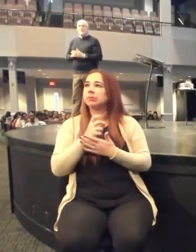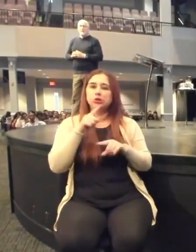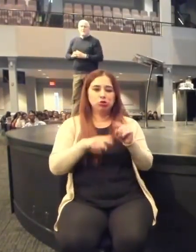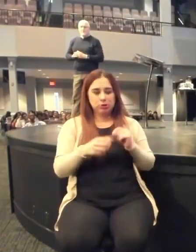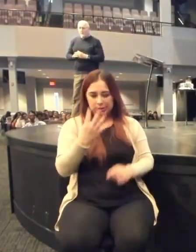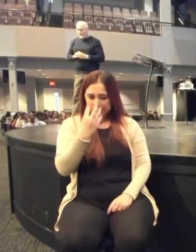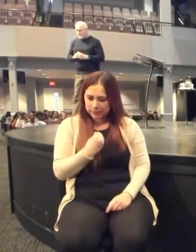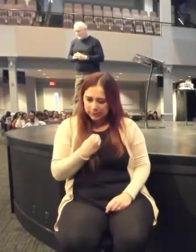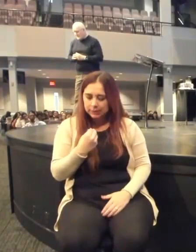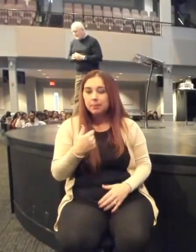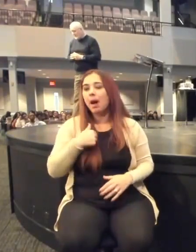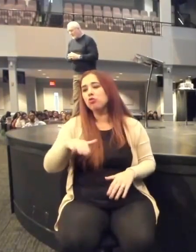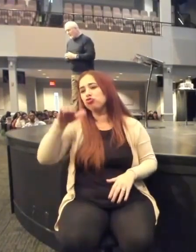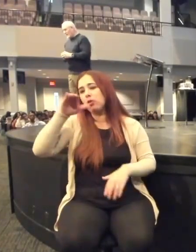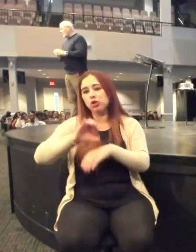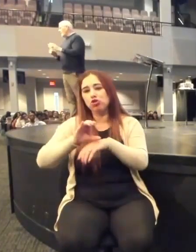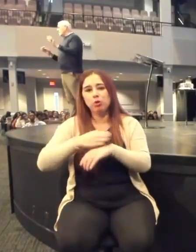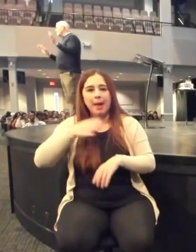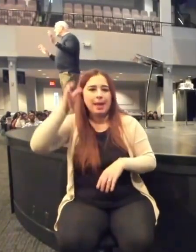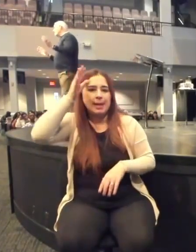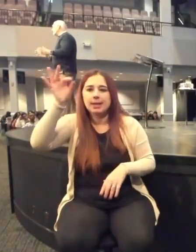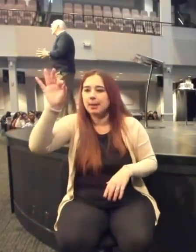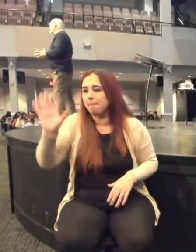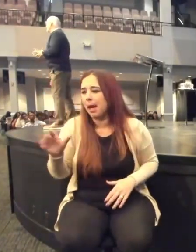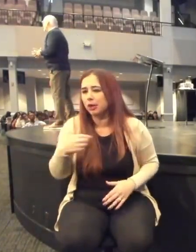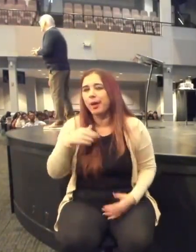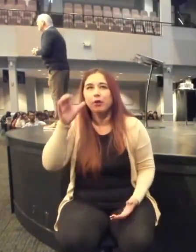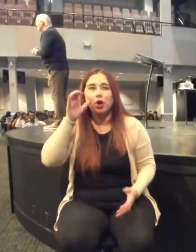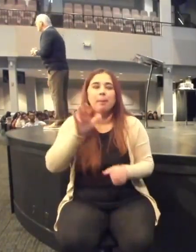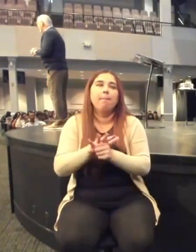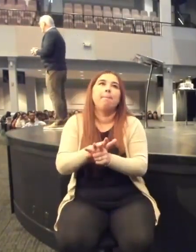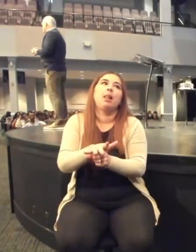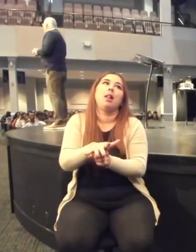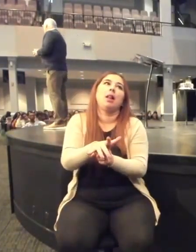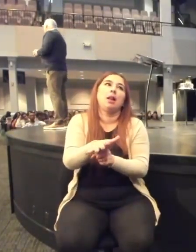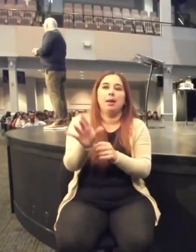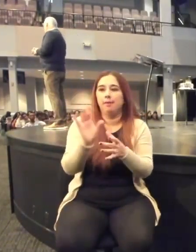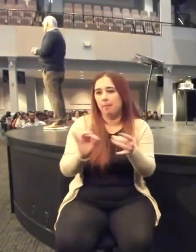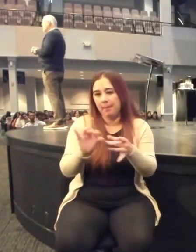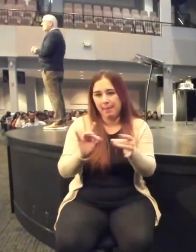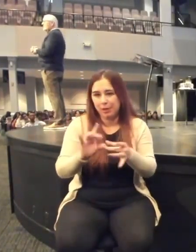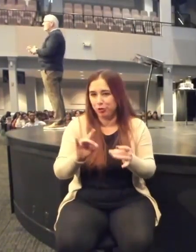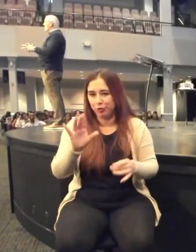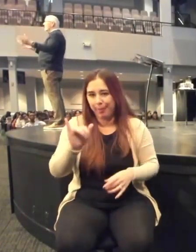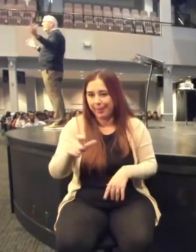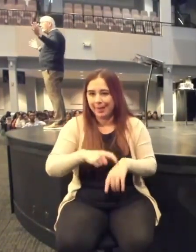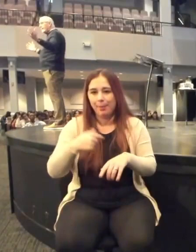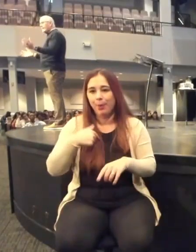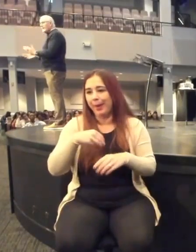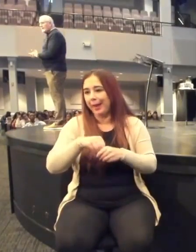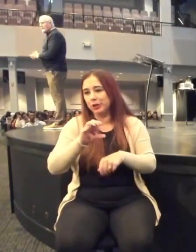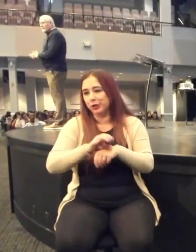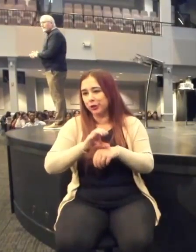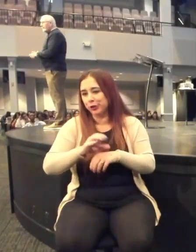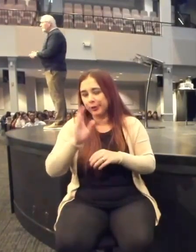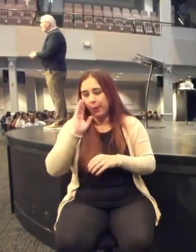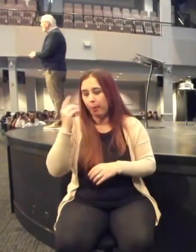in church. My dad was a pastor, and so I'd heard plenty of messages by that time, okay, because we were in church all the time,